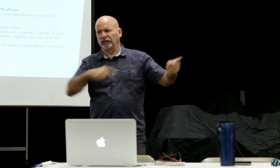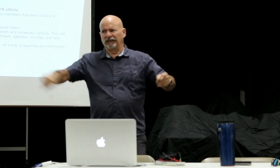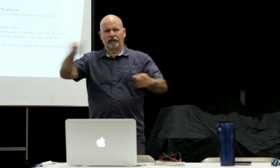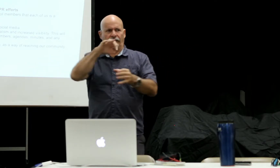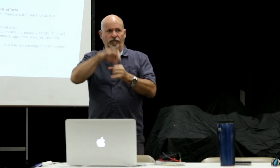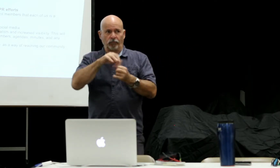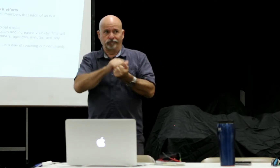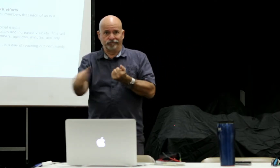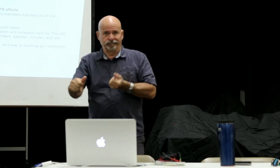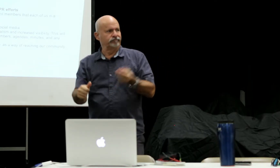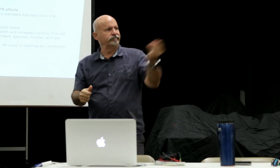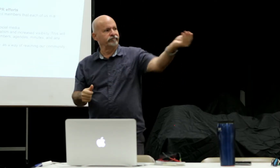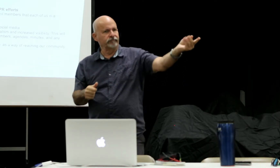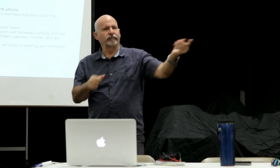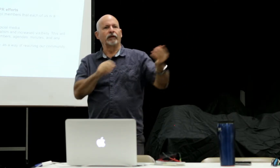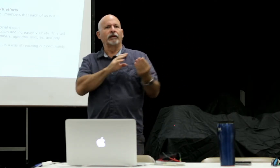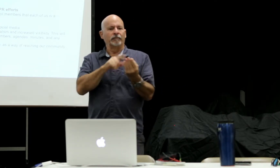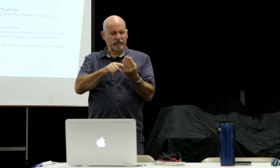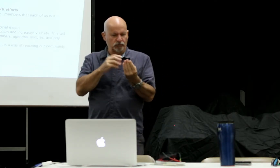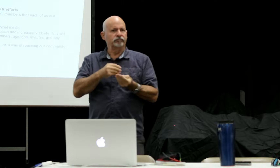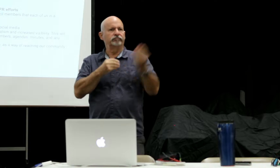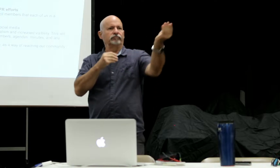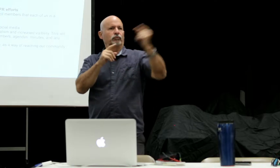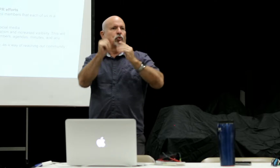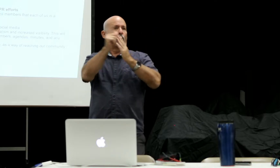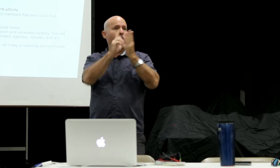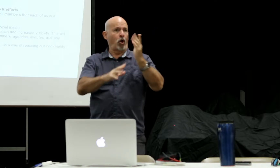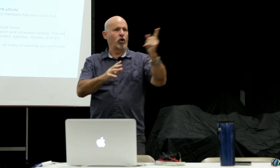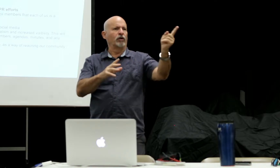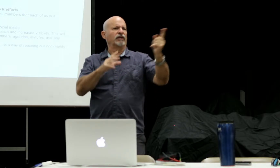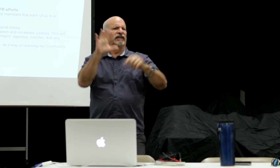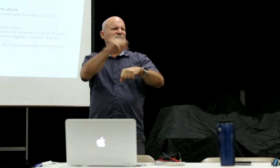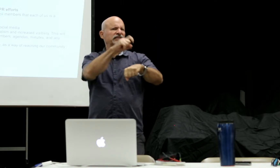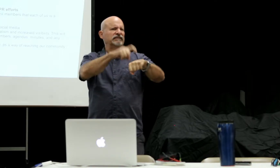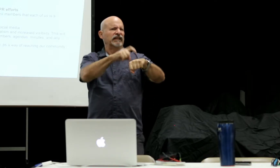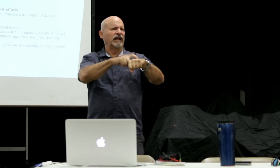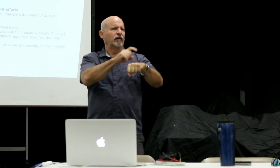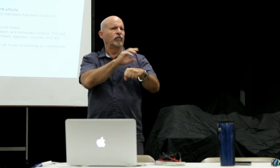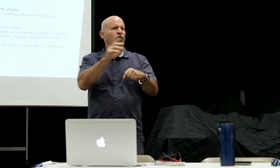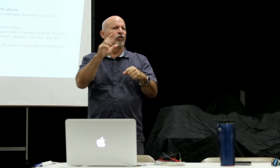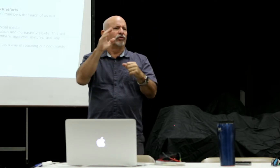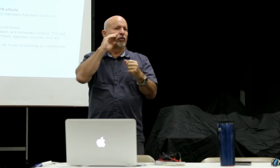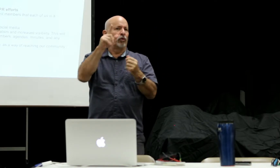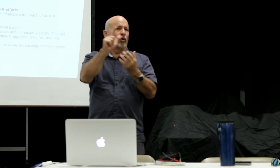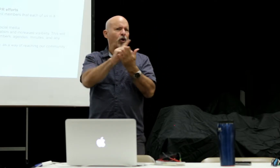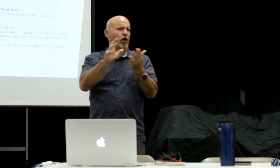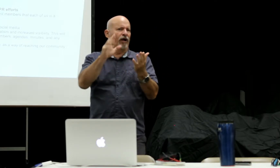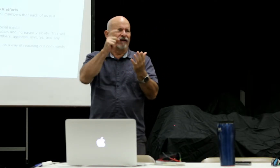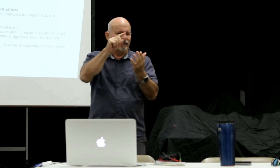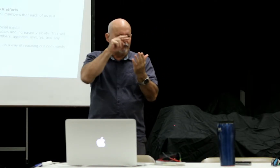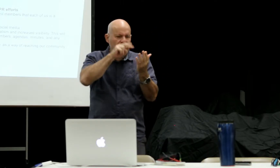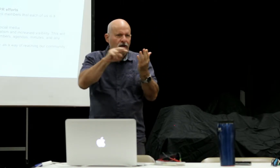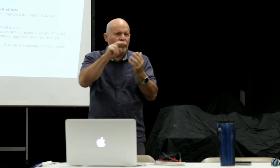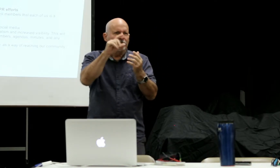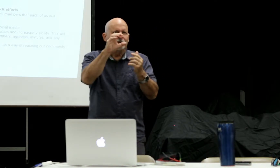meetings, but at least 4 meetings. So we've made those changes, given them to Michelle. Michelle has given them to the lawyer. The